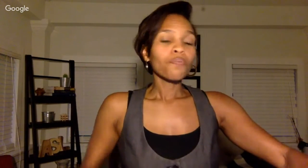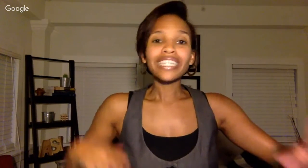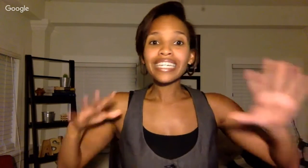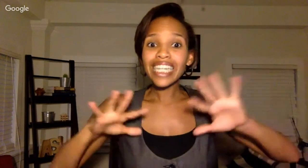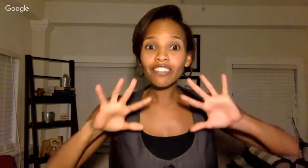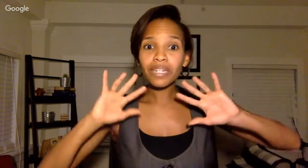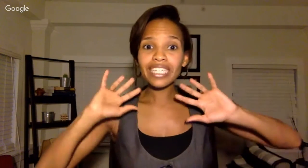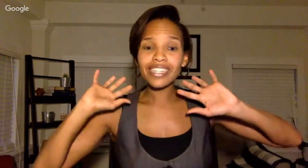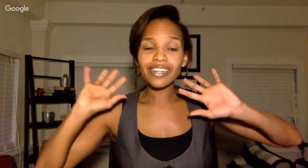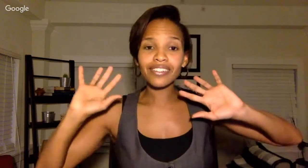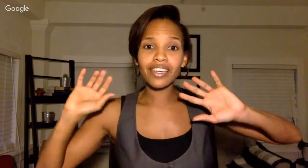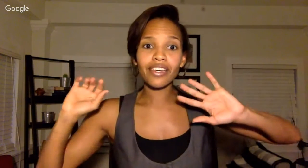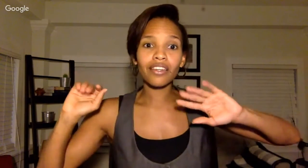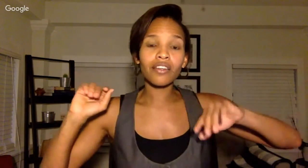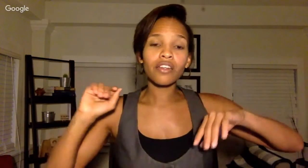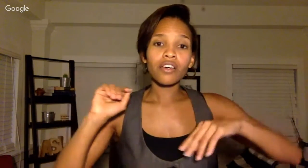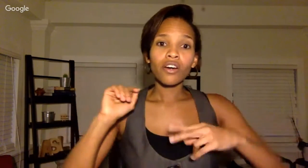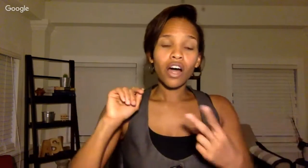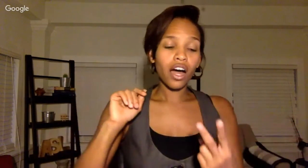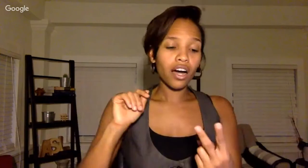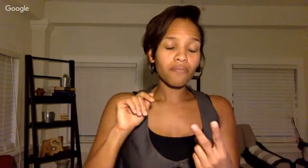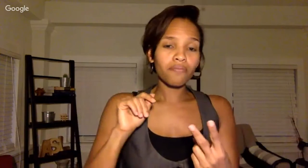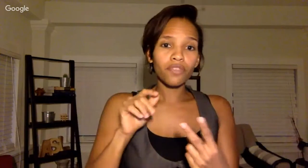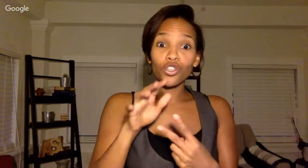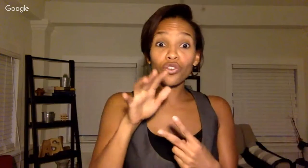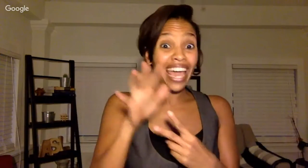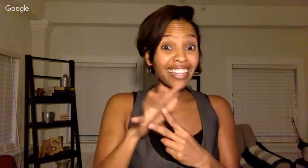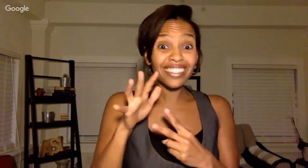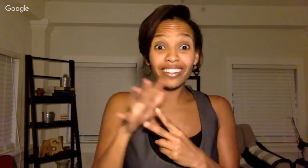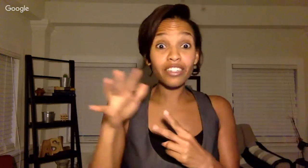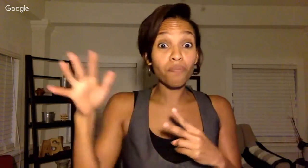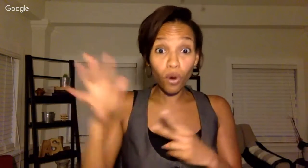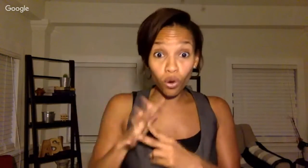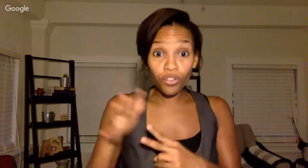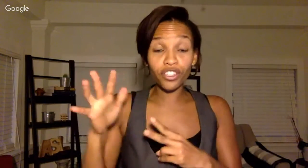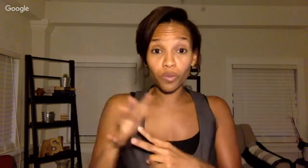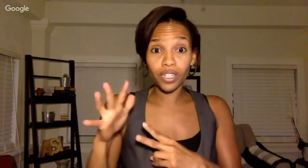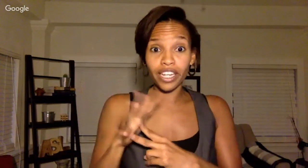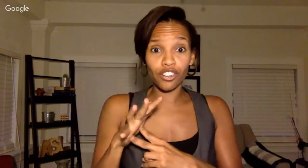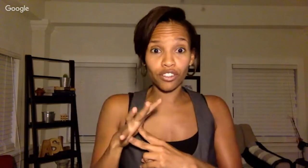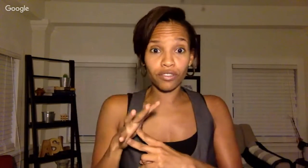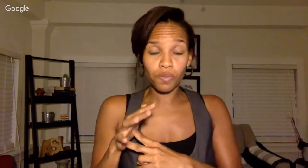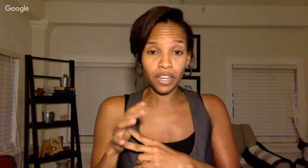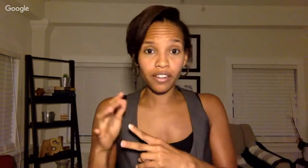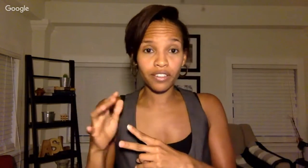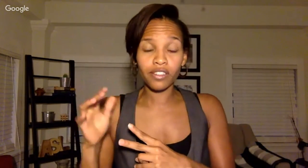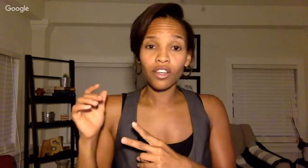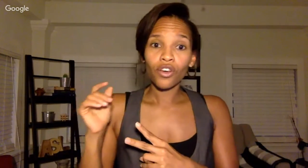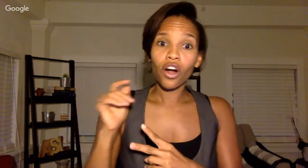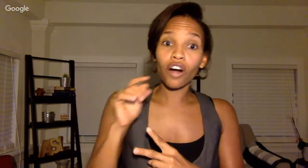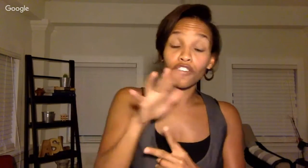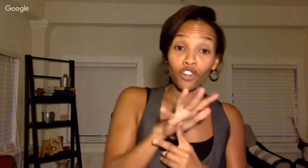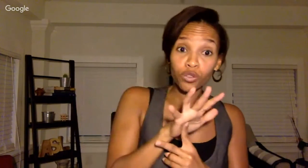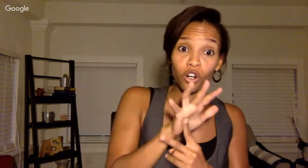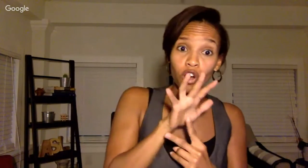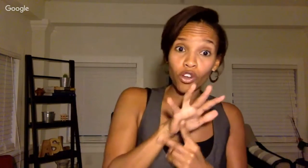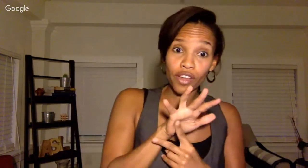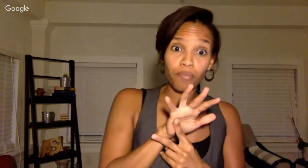Please, everybody, send in. You can send in both interpretations, because the first one, although that I